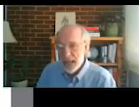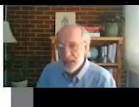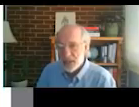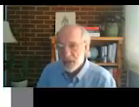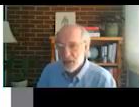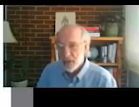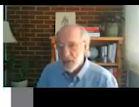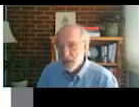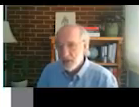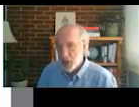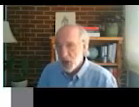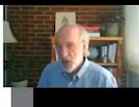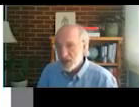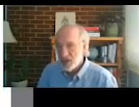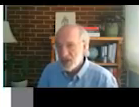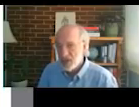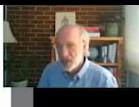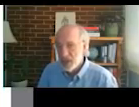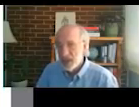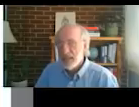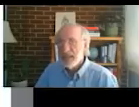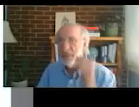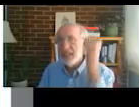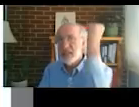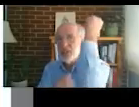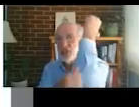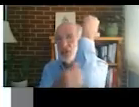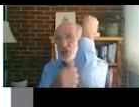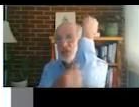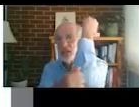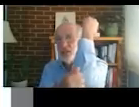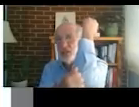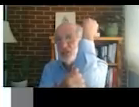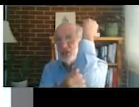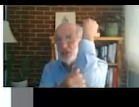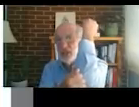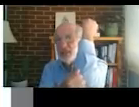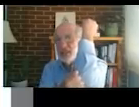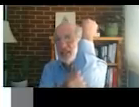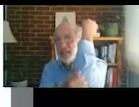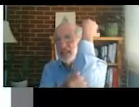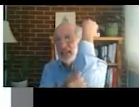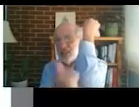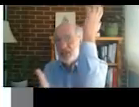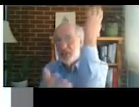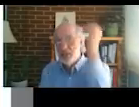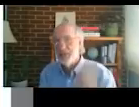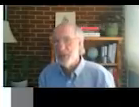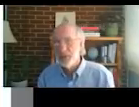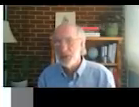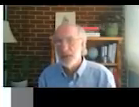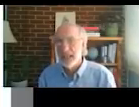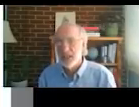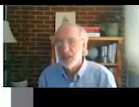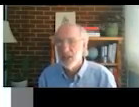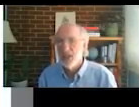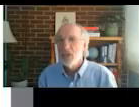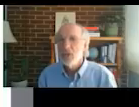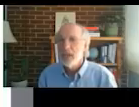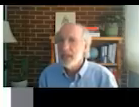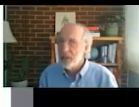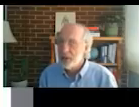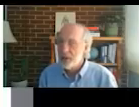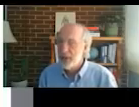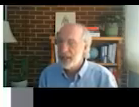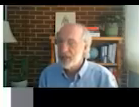the cracker, pause, and then immediately show the child the sign to ask for cracker.